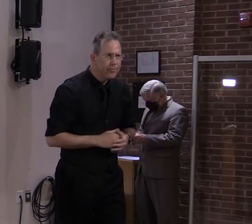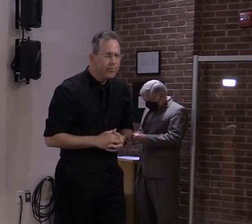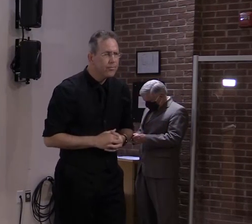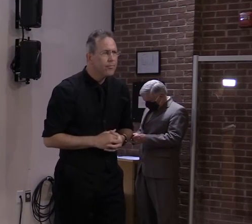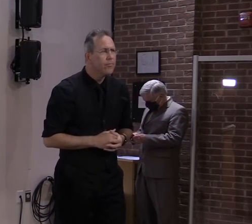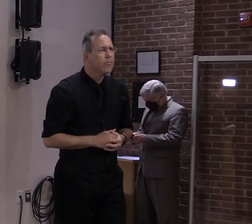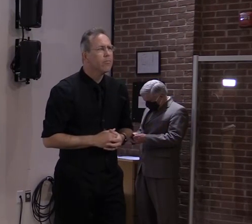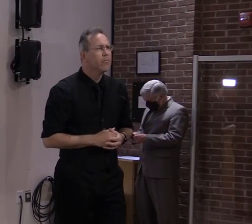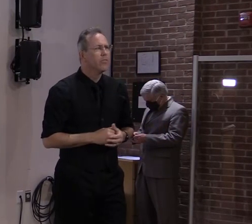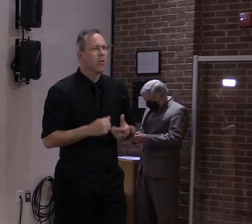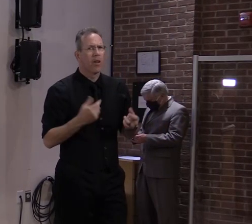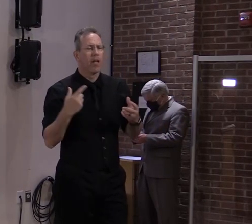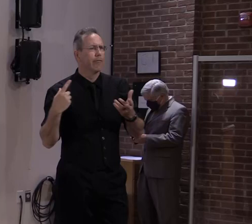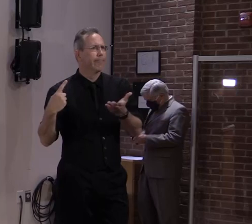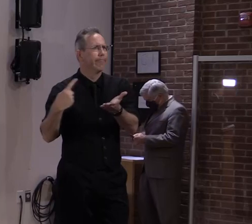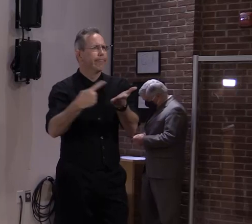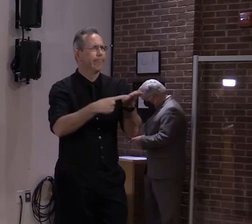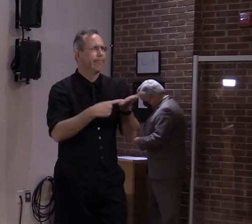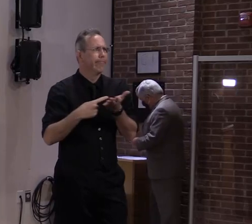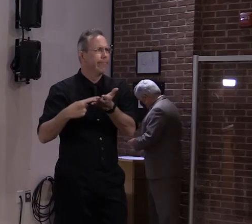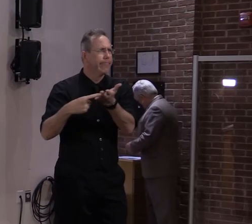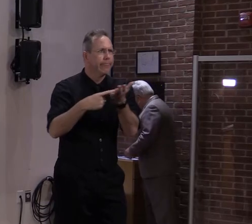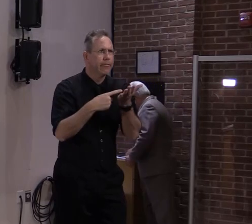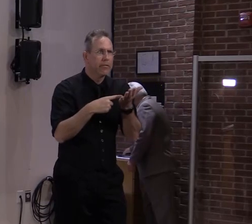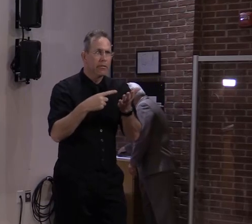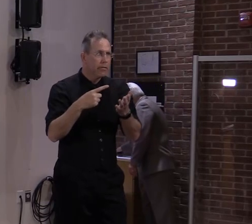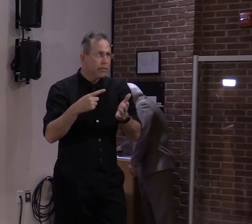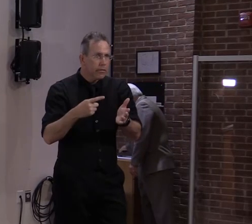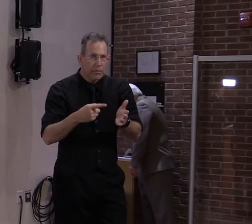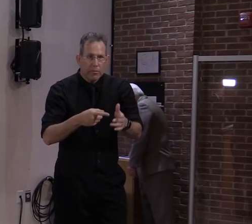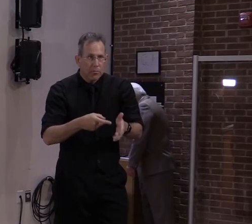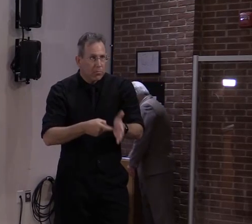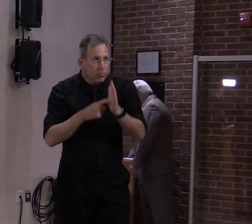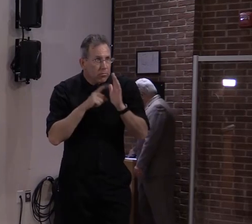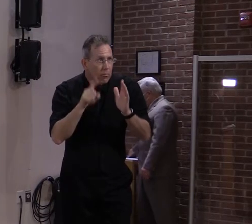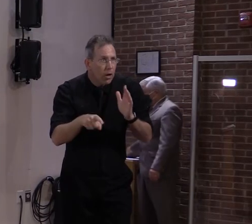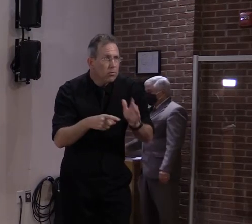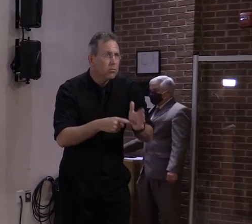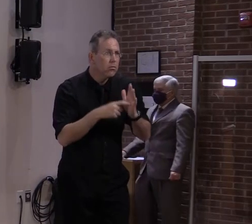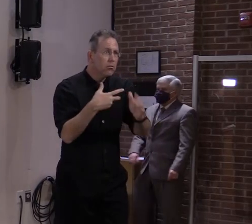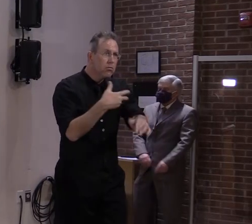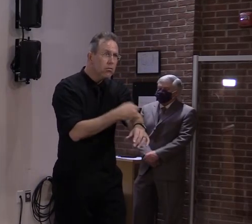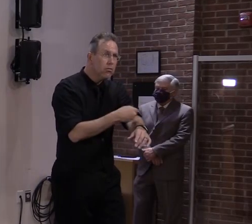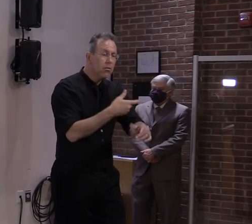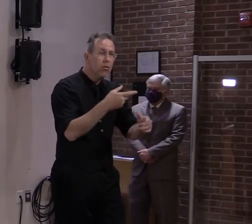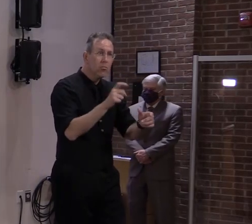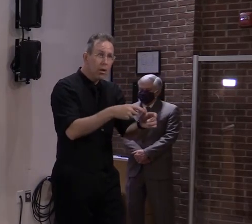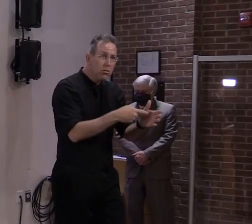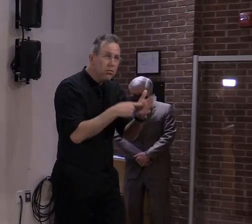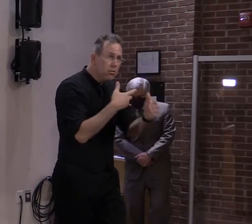requirements. Obviously not something that was contemplated prior to the pandemic, and the rules